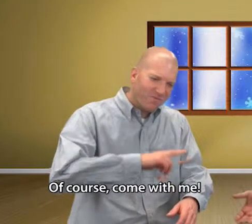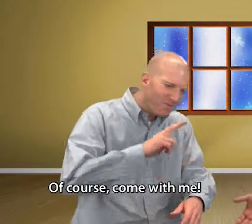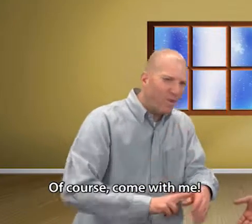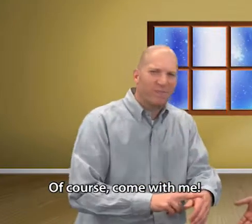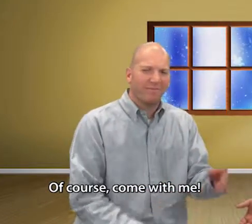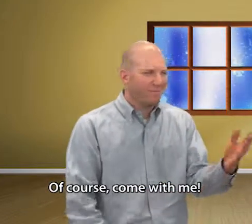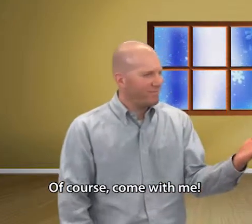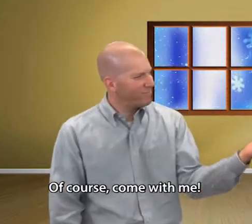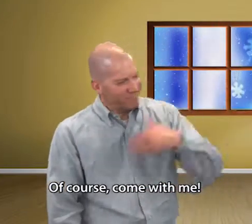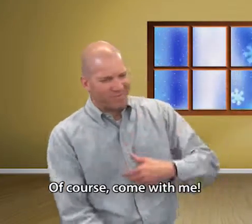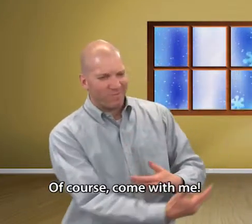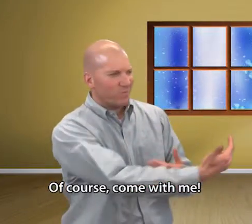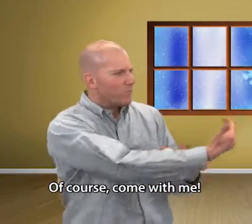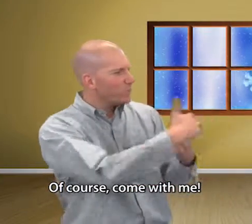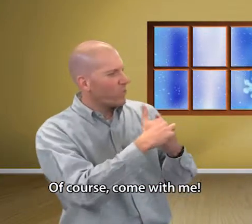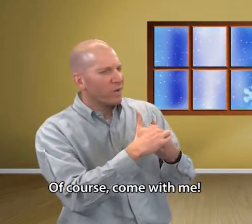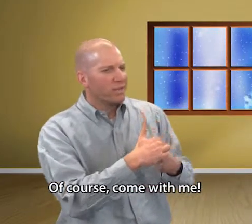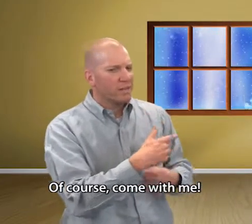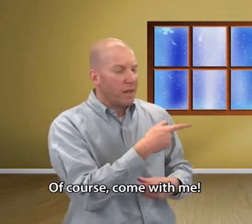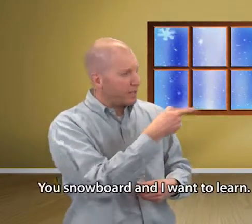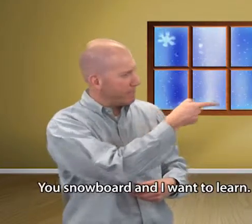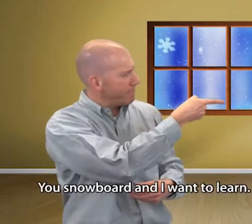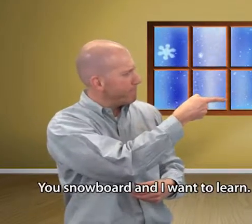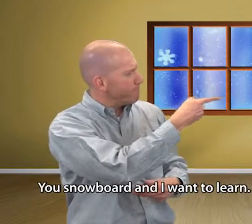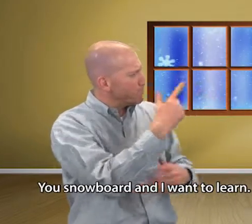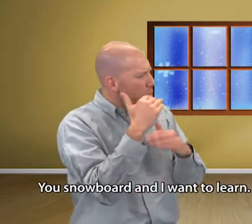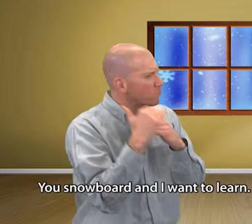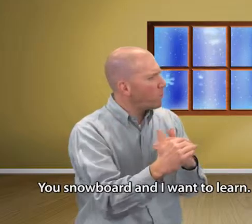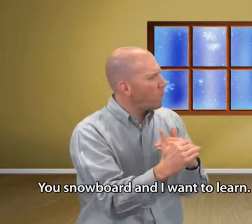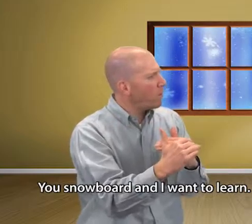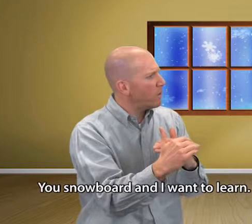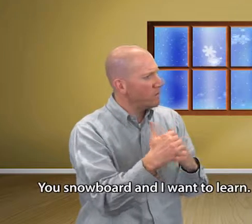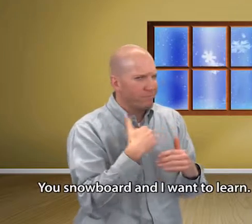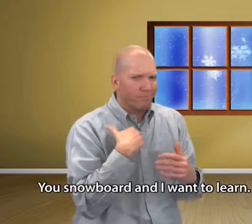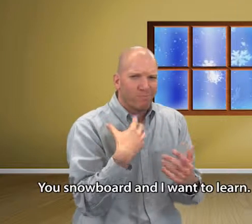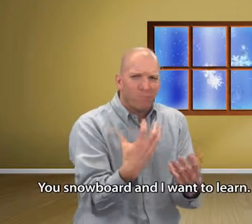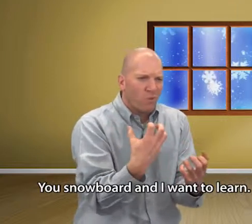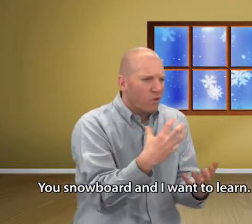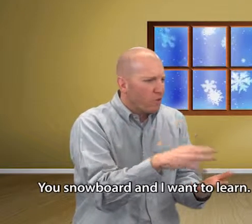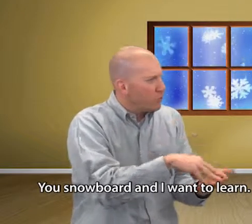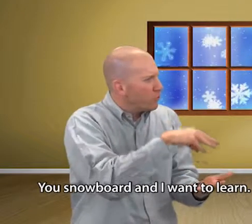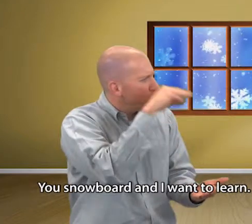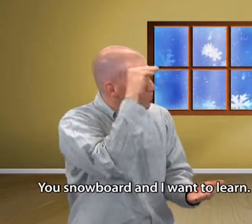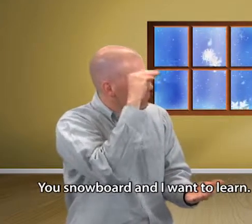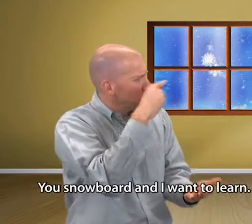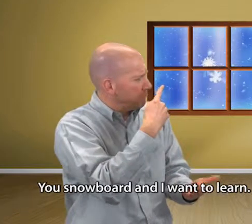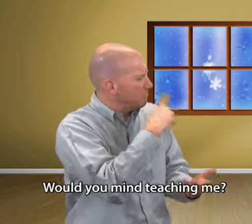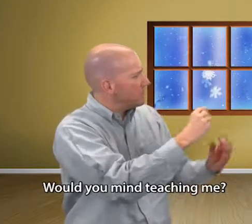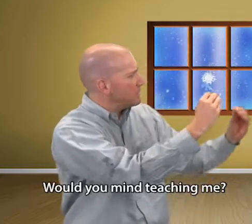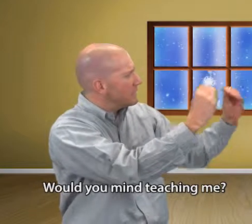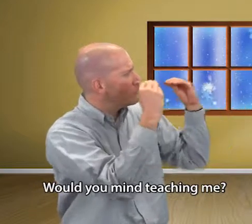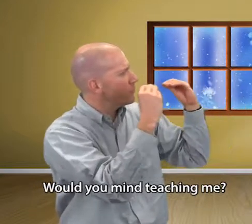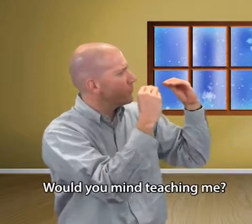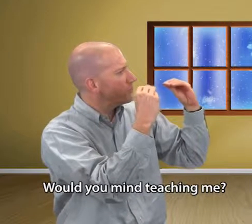Of course. Come with me. You snowboard, and I want to learn. Would you mind teaching